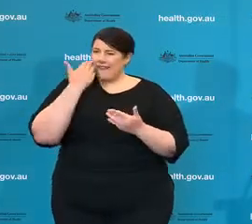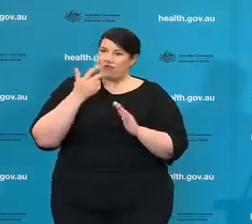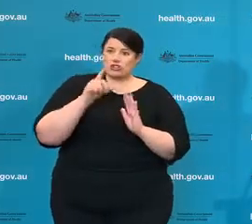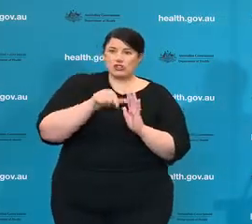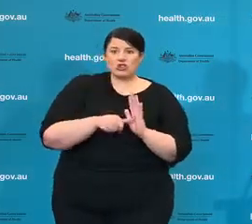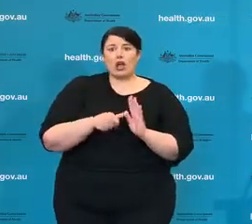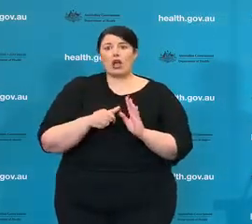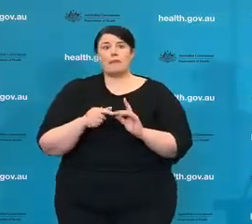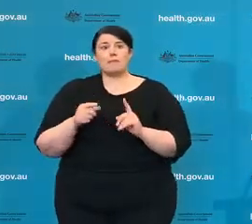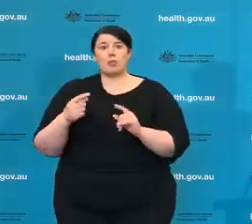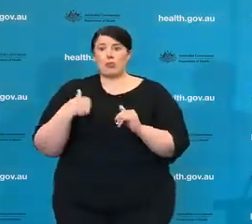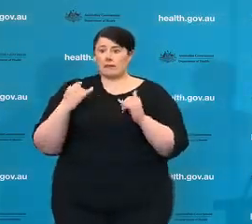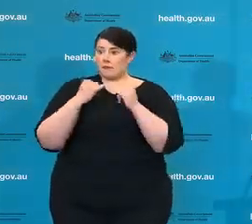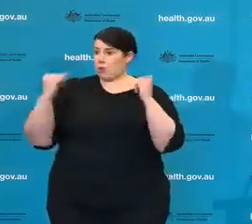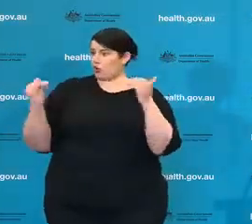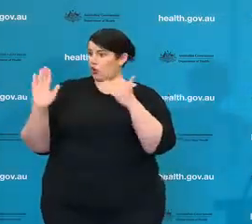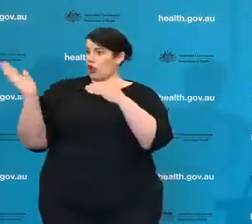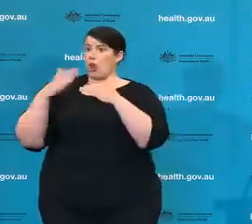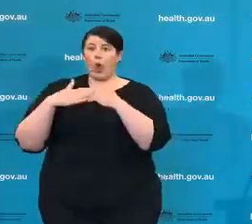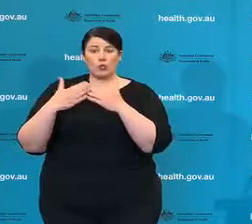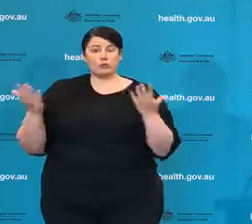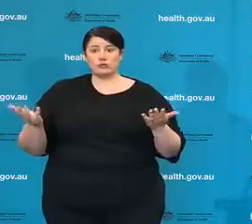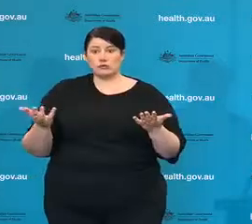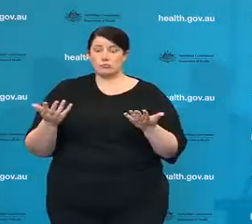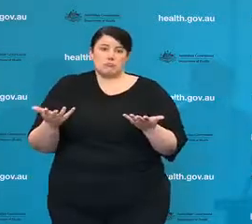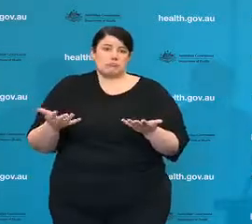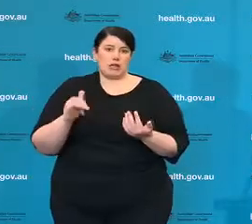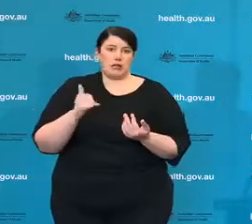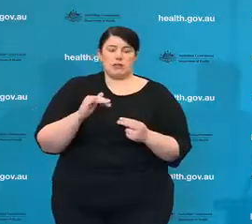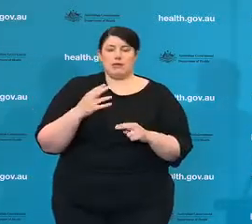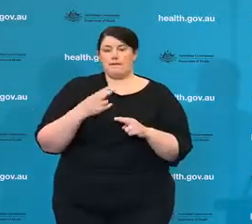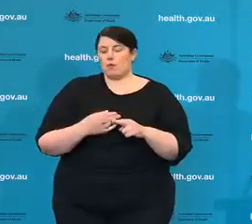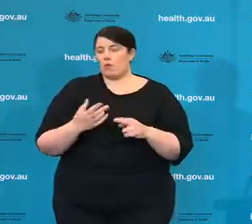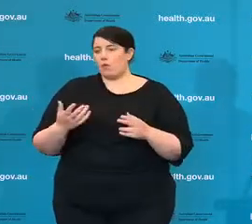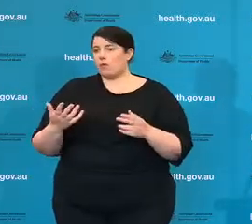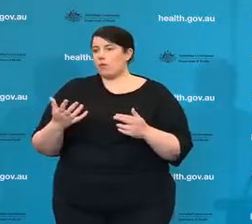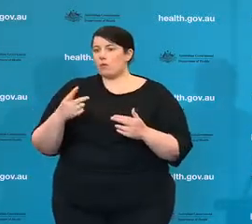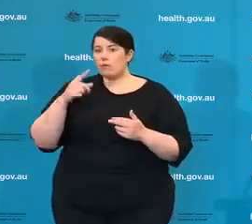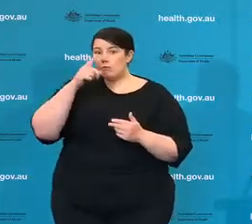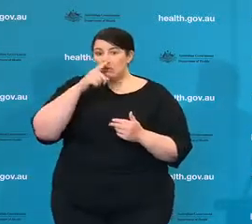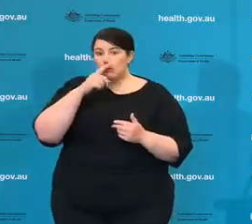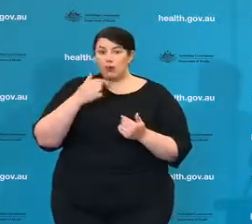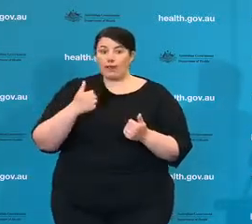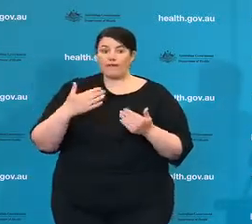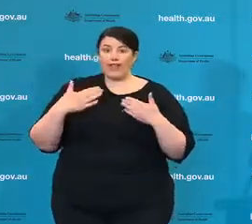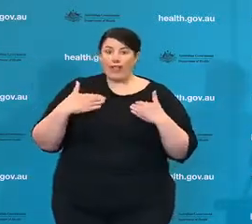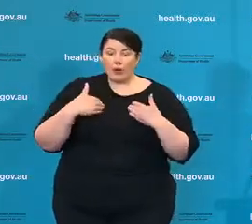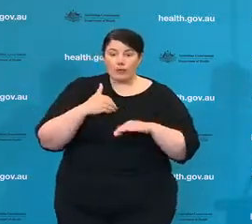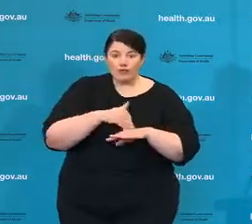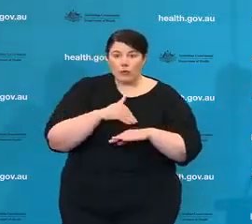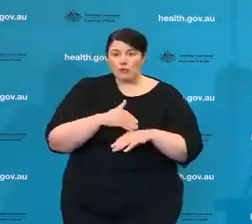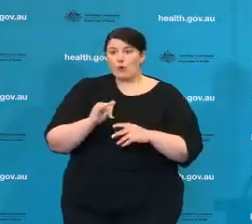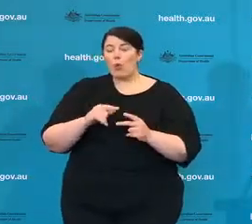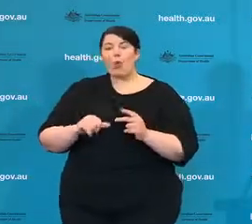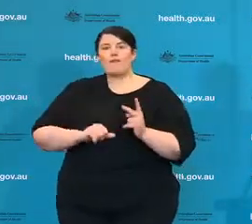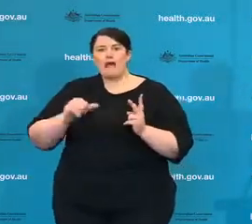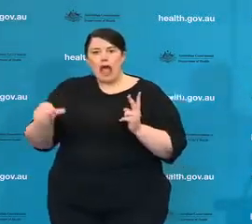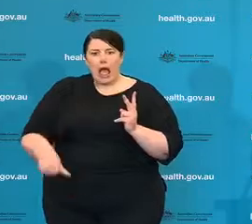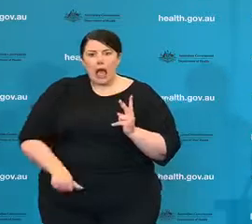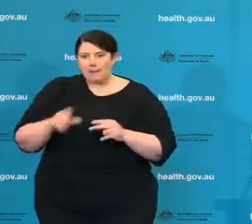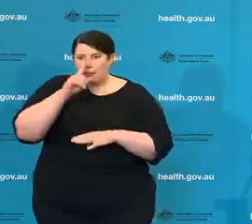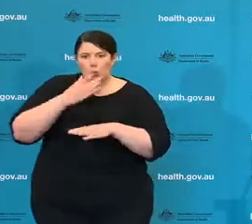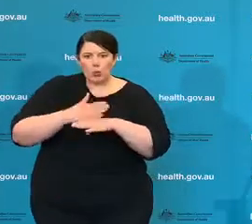of intervention like this, there are consequences, whether they are for people with health issues, whether they are for agricultural workers, whether